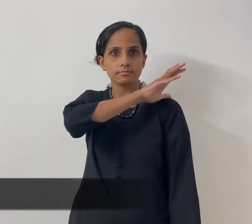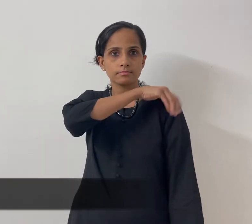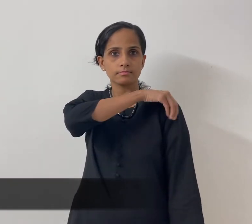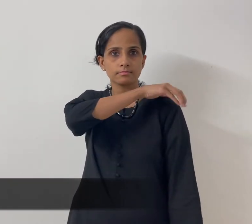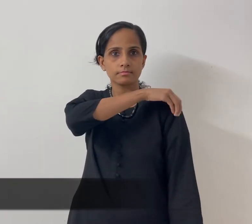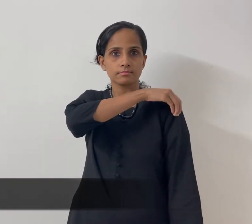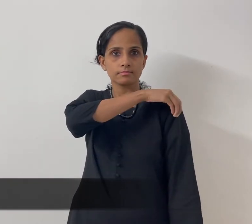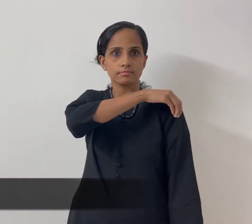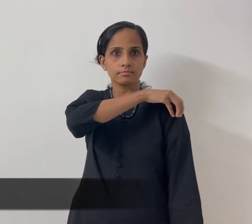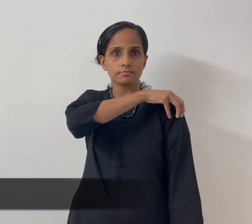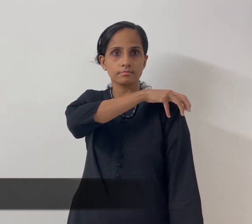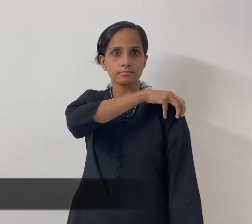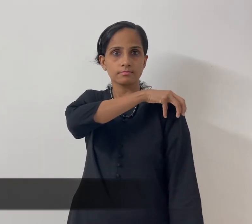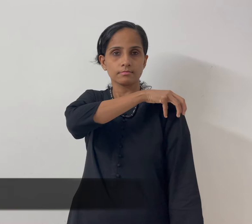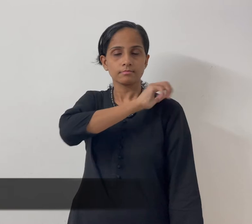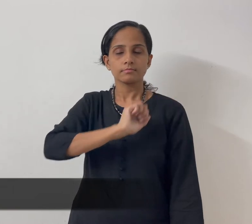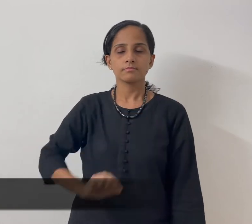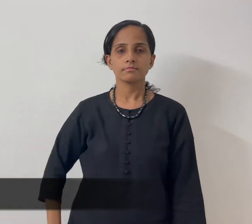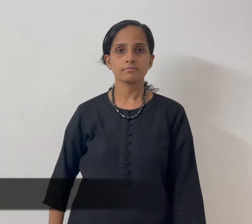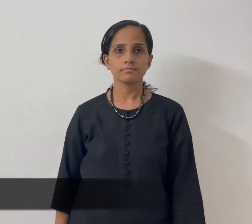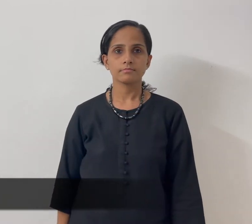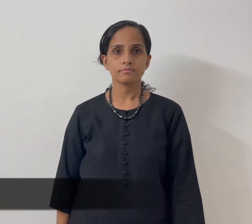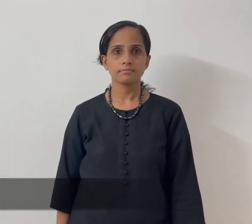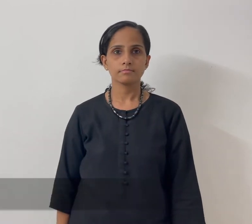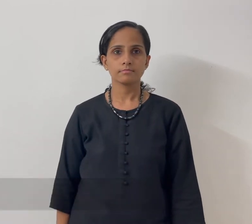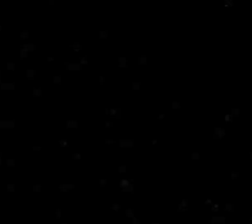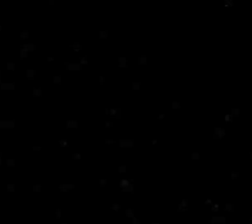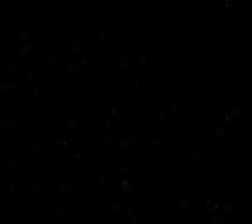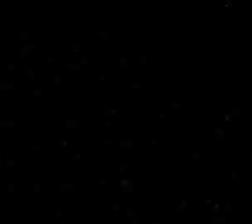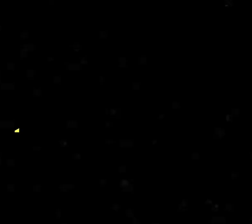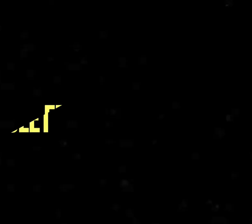Epaulet. Over the shoulders on the outfit.